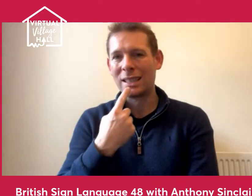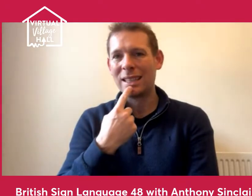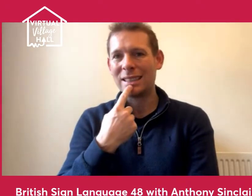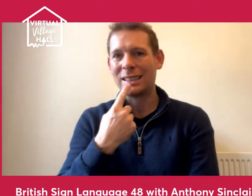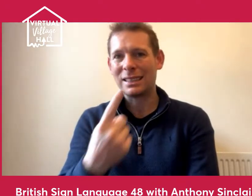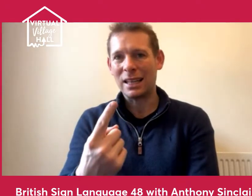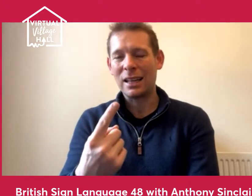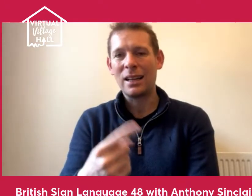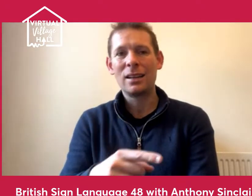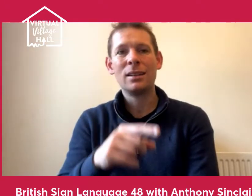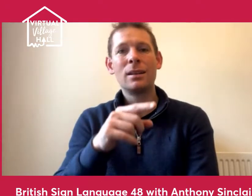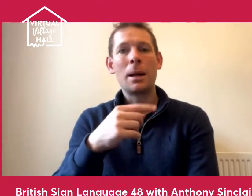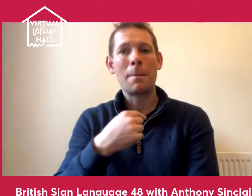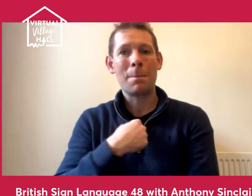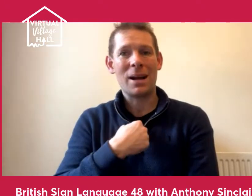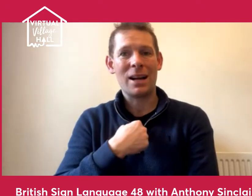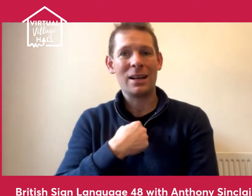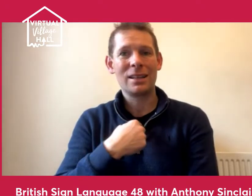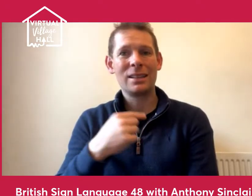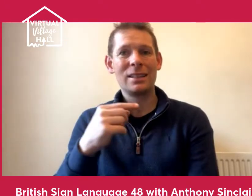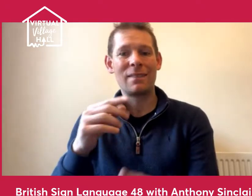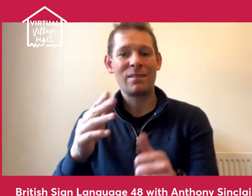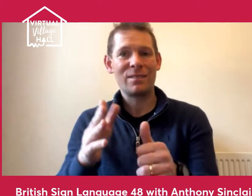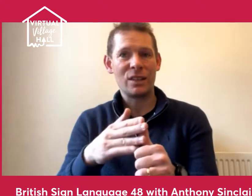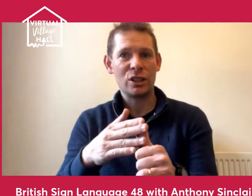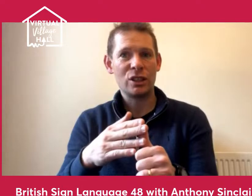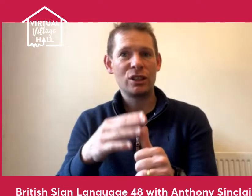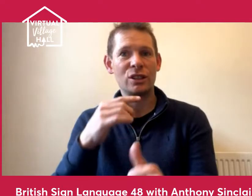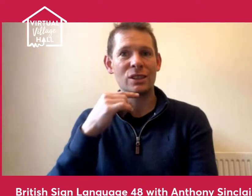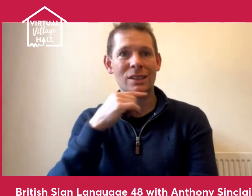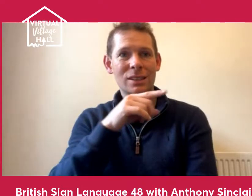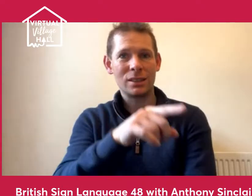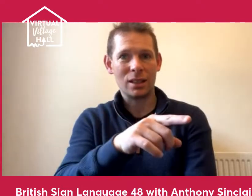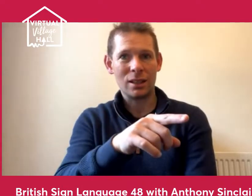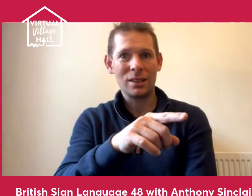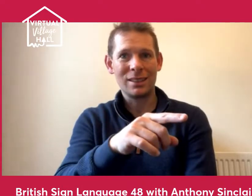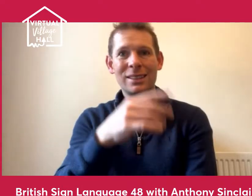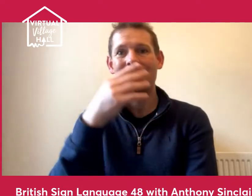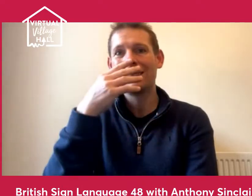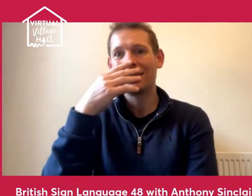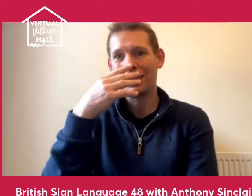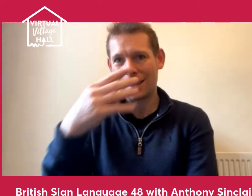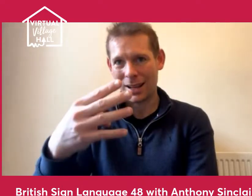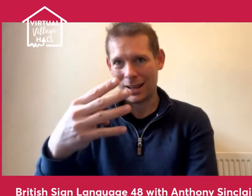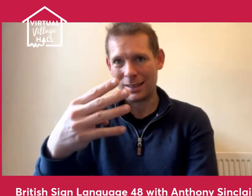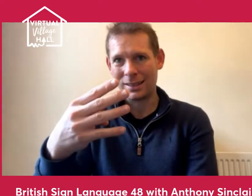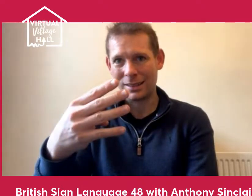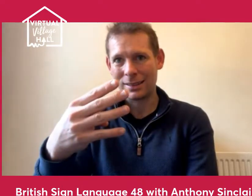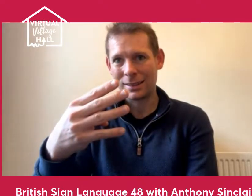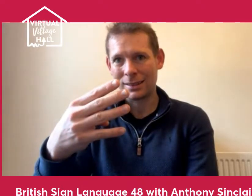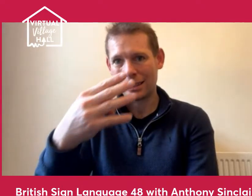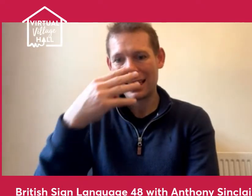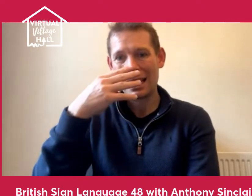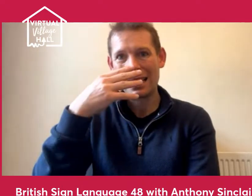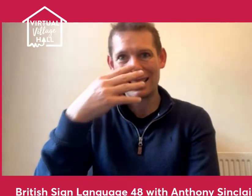we do is, if you see, it'll be my first son is 9.